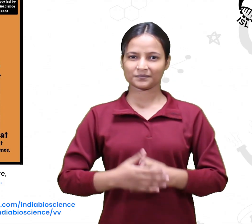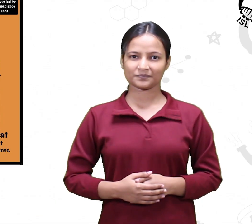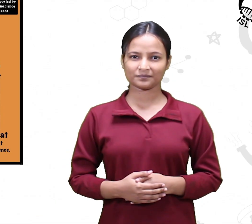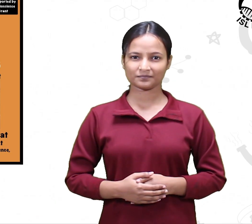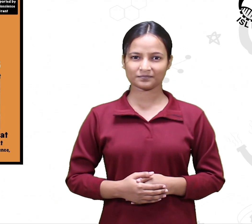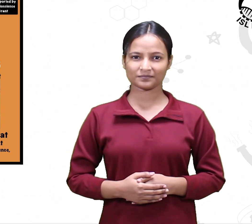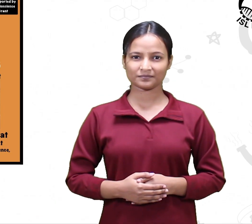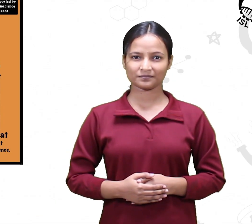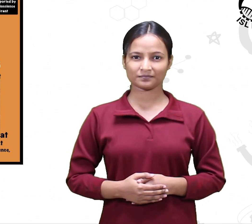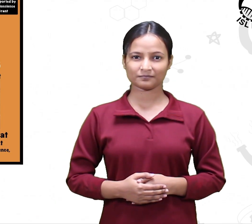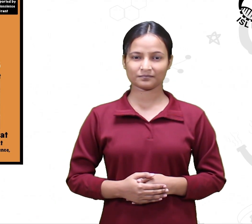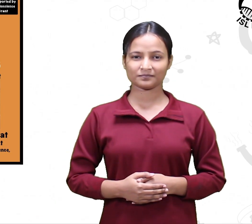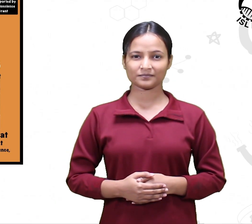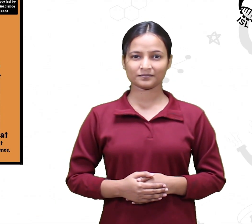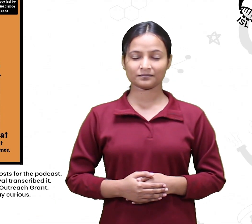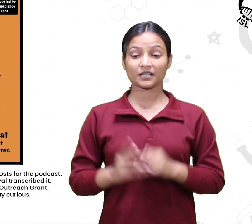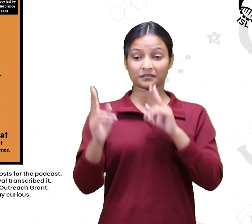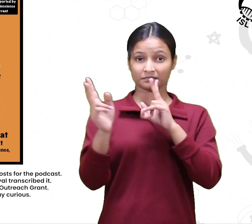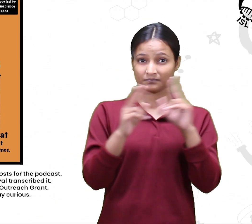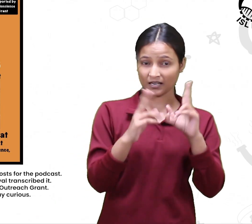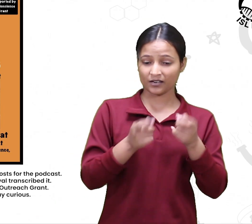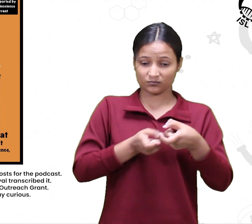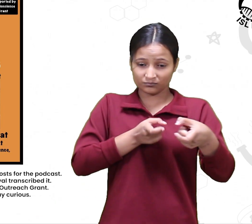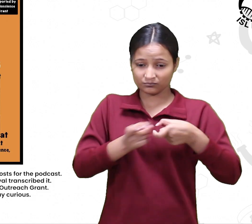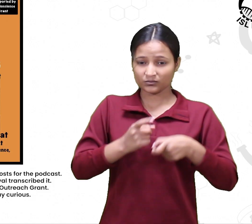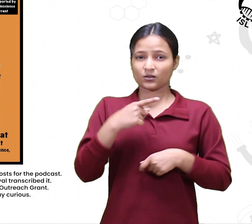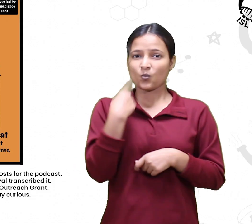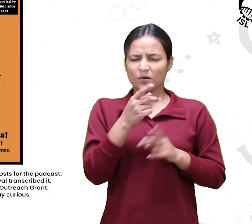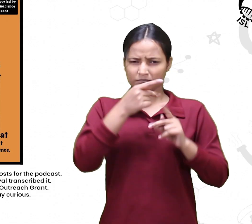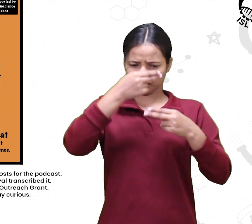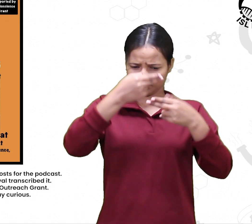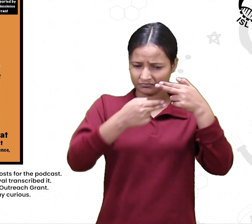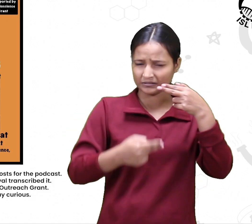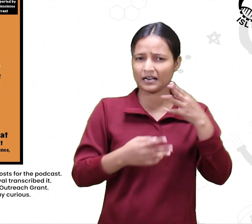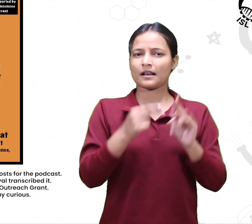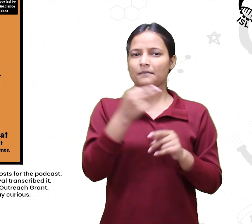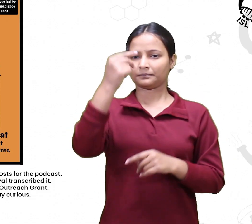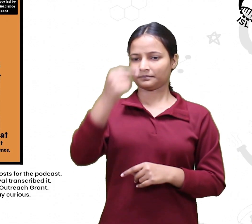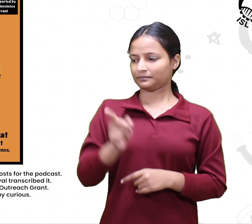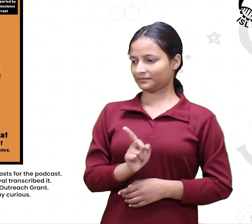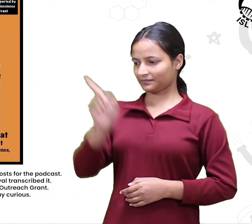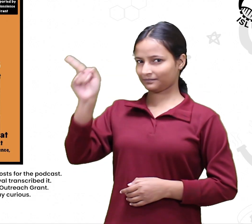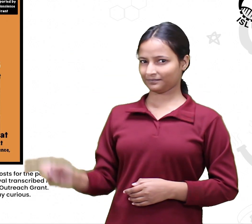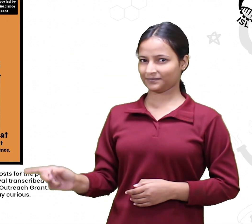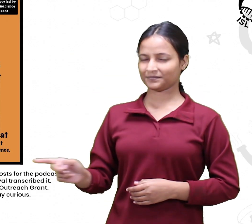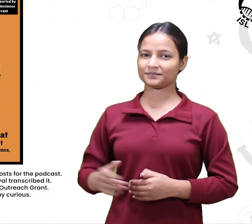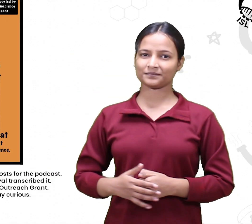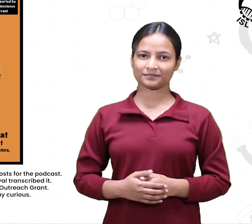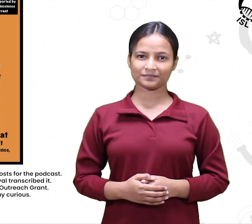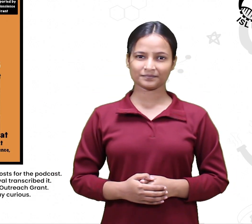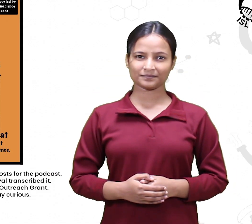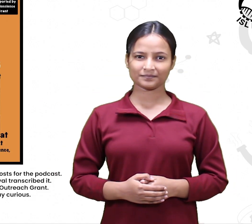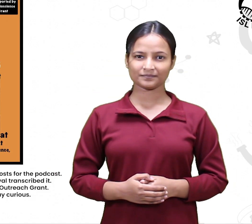Why on Instagram. Shweta N. Hegde and Ruchi Manglunia are the hosts for the podcast. Induleka MS